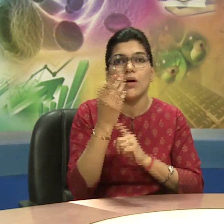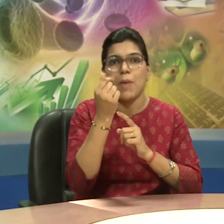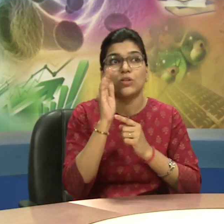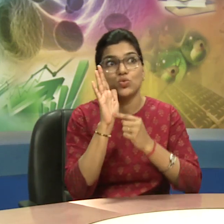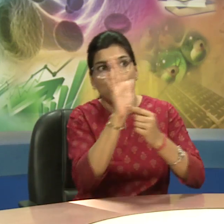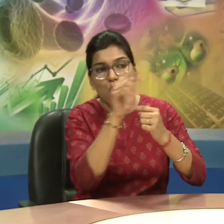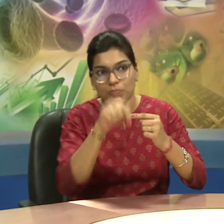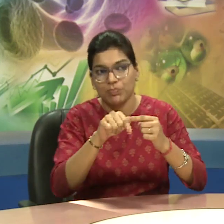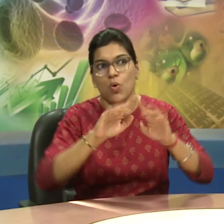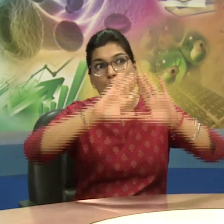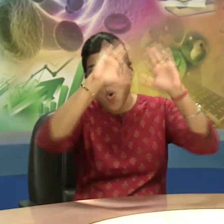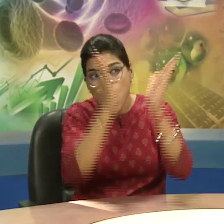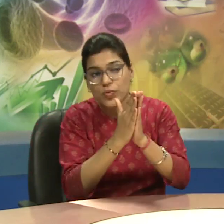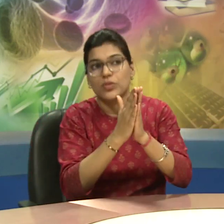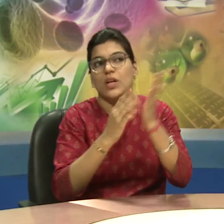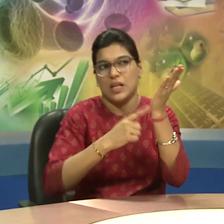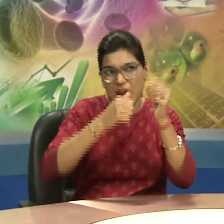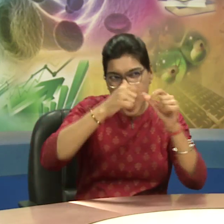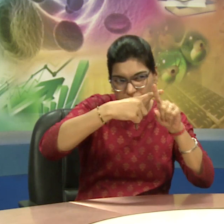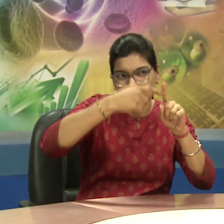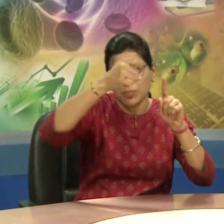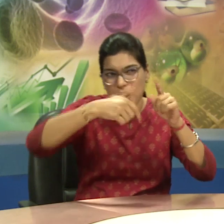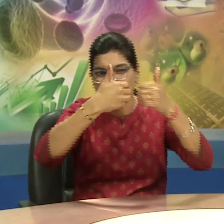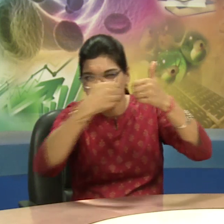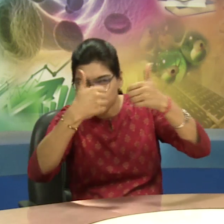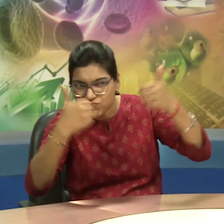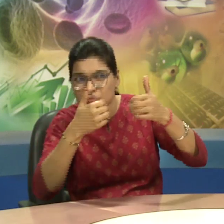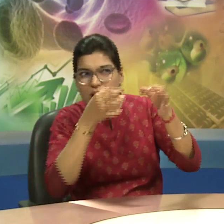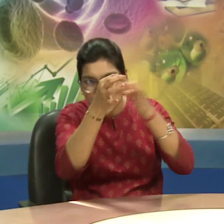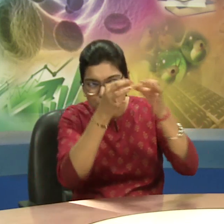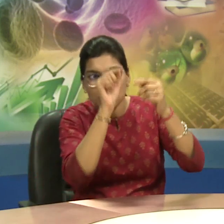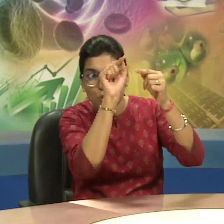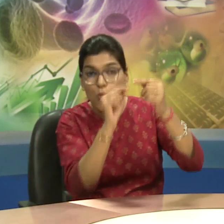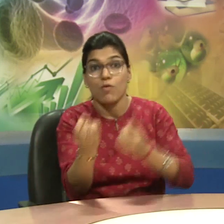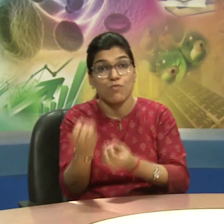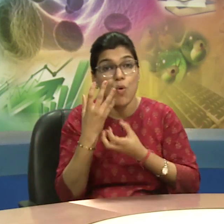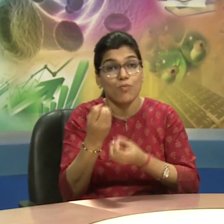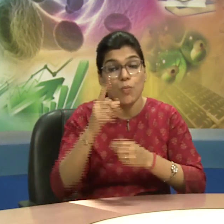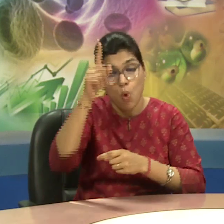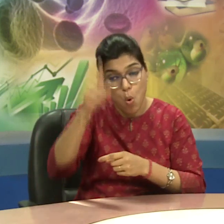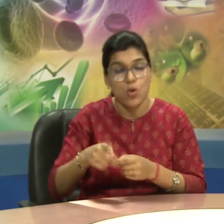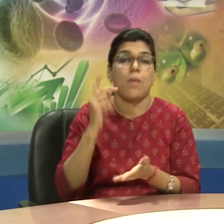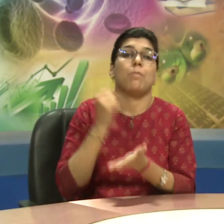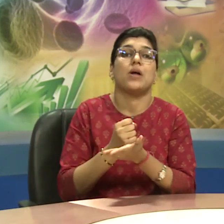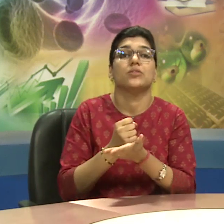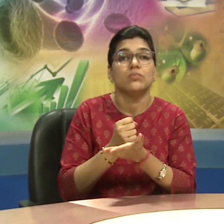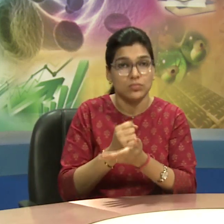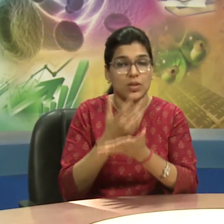quality, purity, standard or grade and